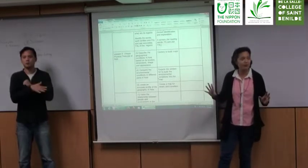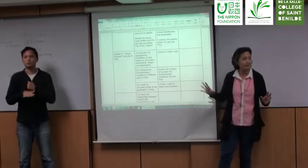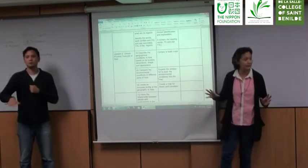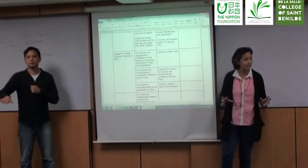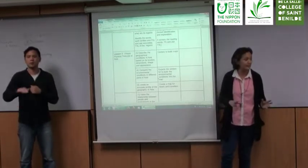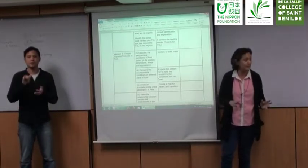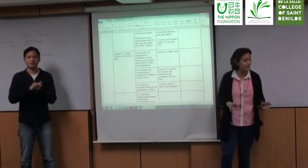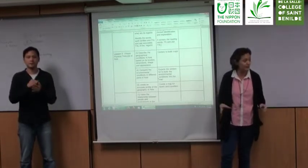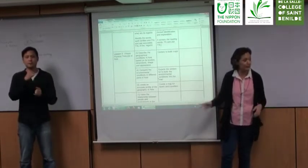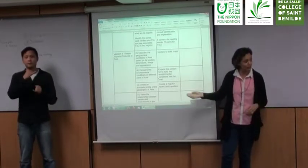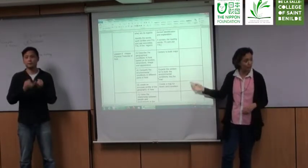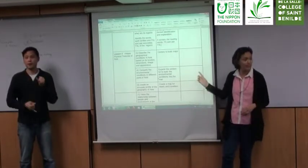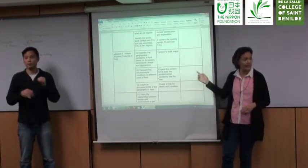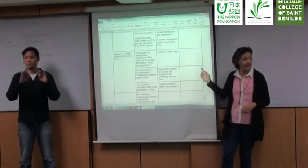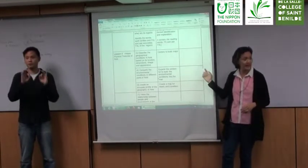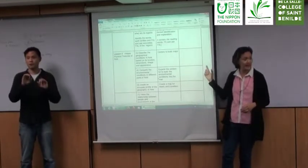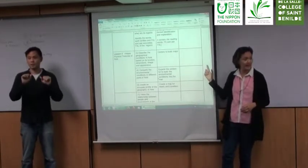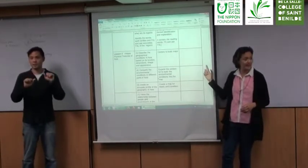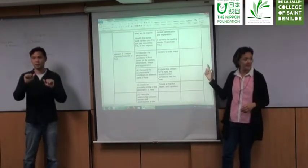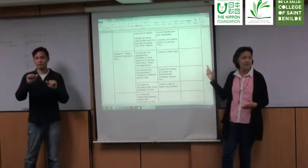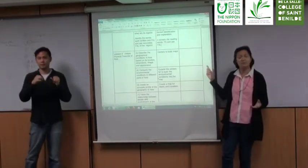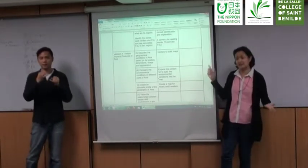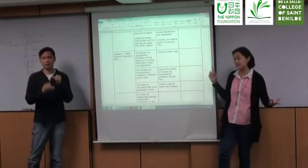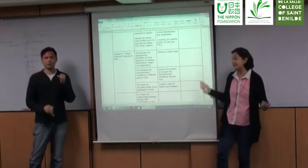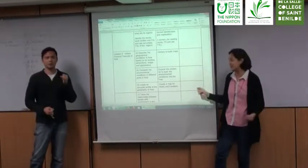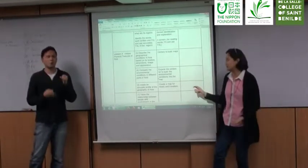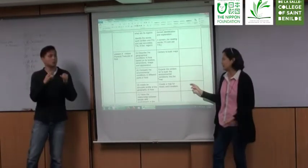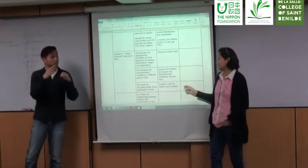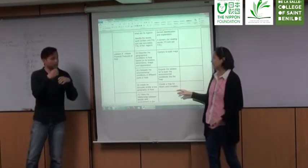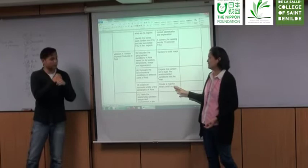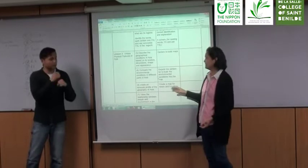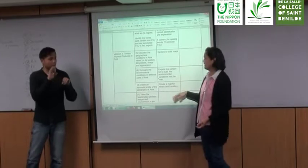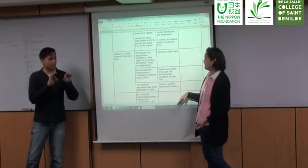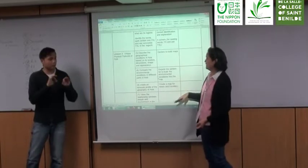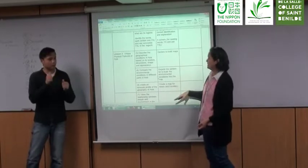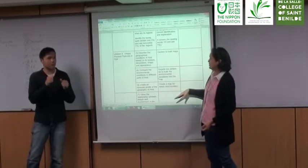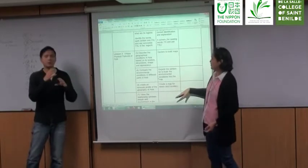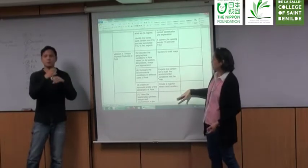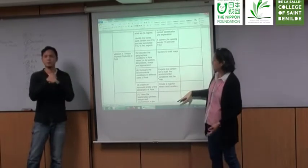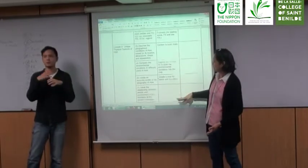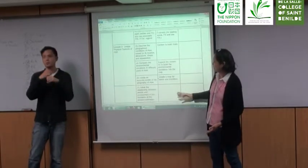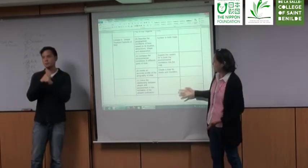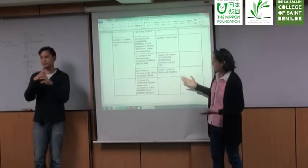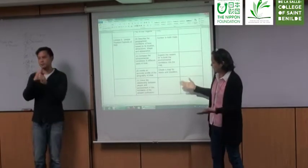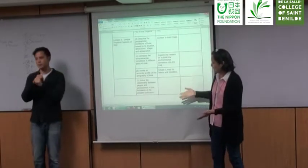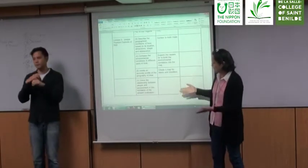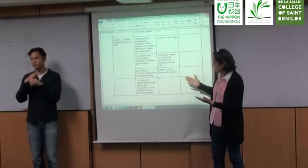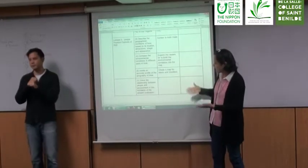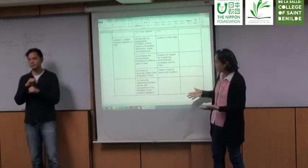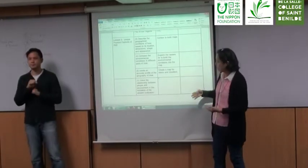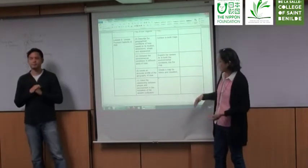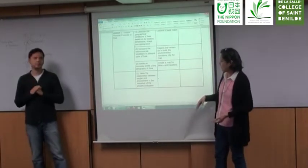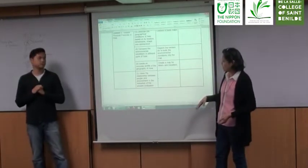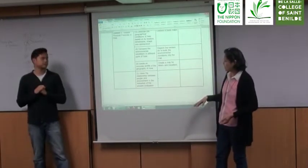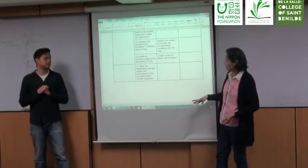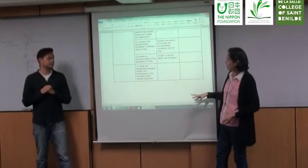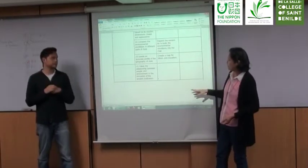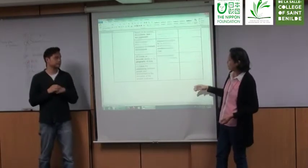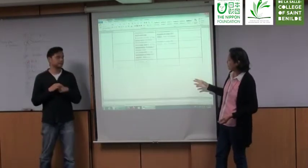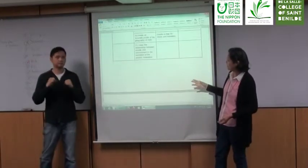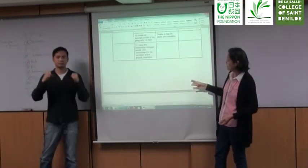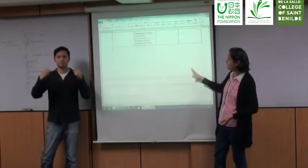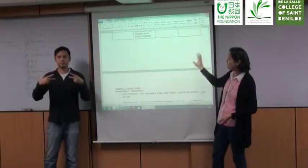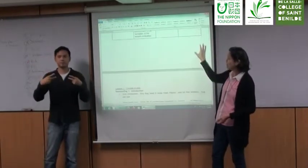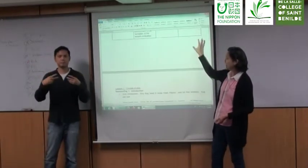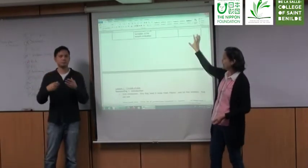final formative assessment to be a summative assessment. So, the second page, if you